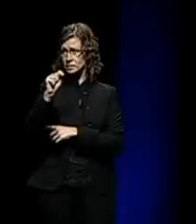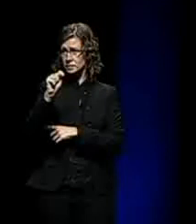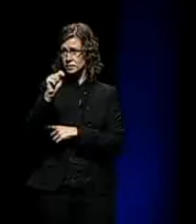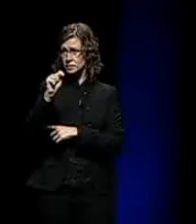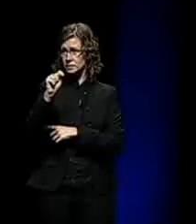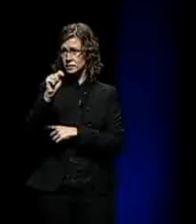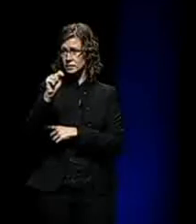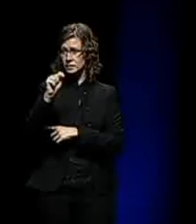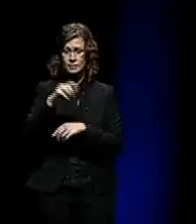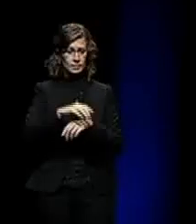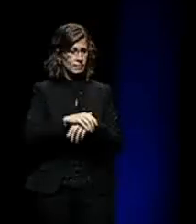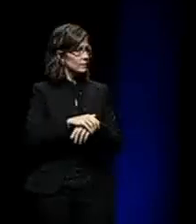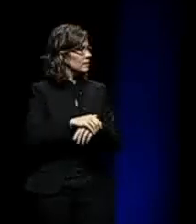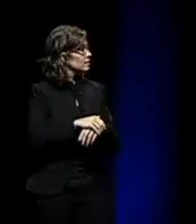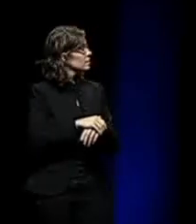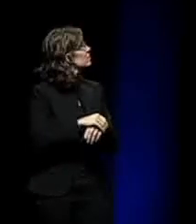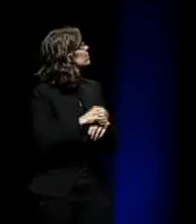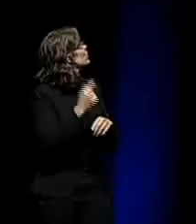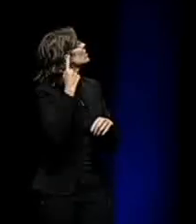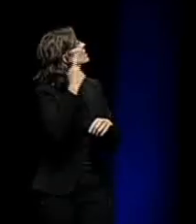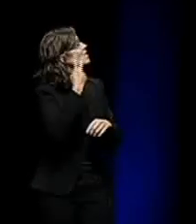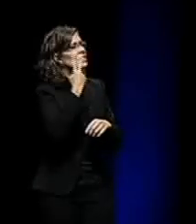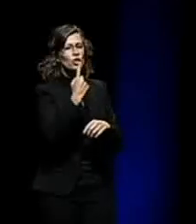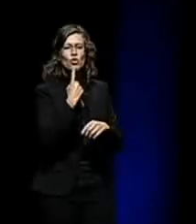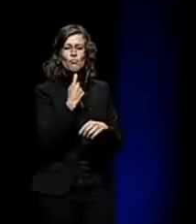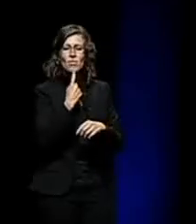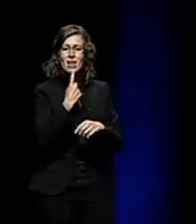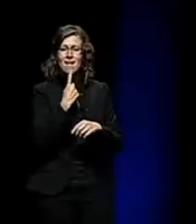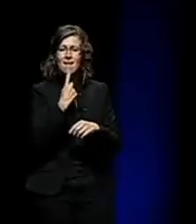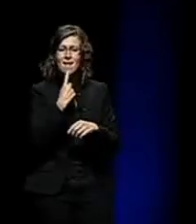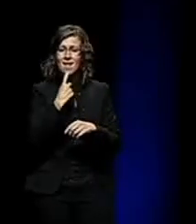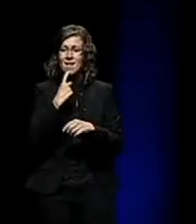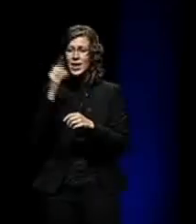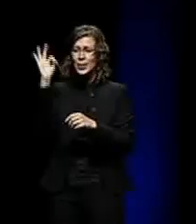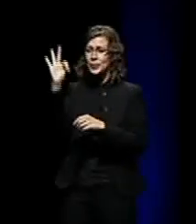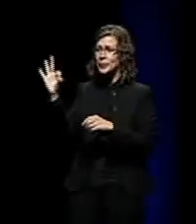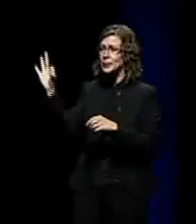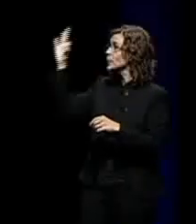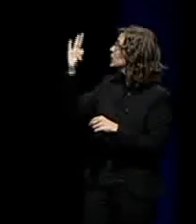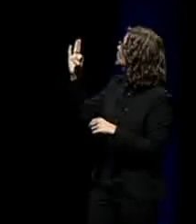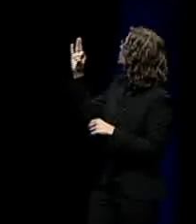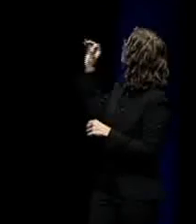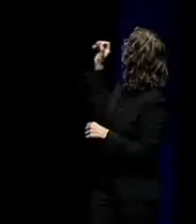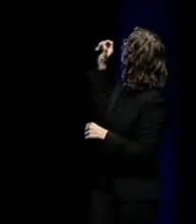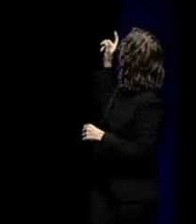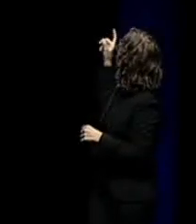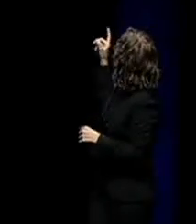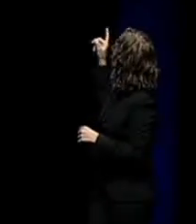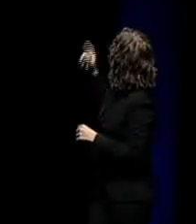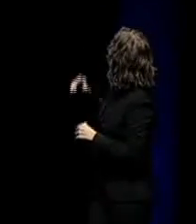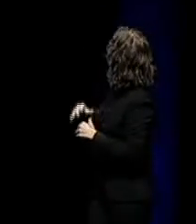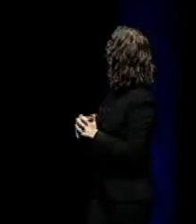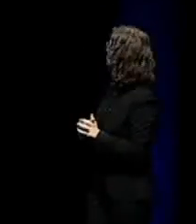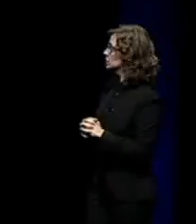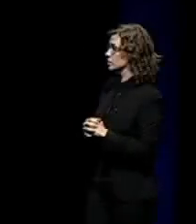No, I'm not. Well, there it is. There it You see that little guy up there? The left and the right. Okay. So on